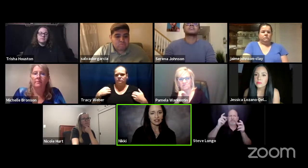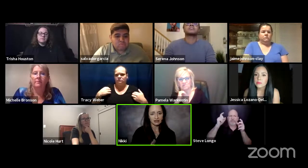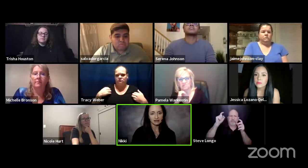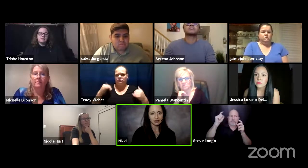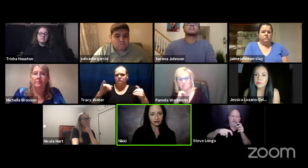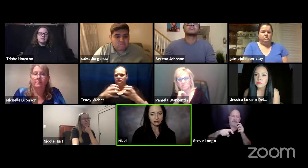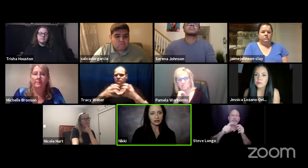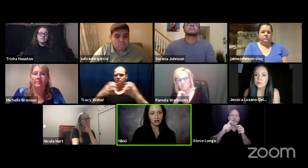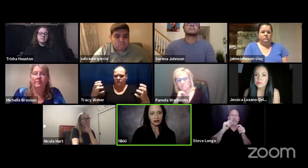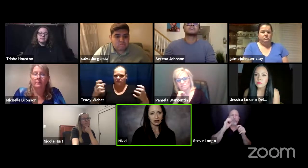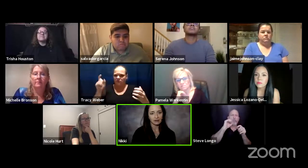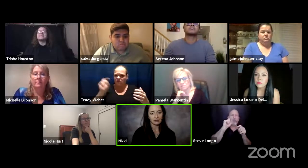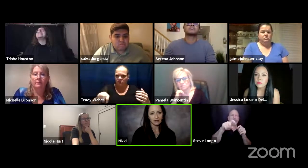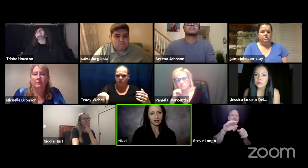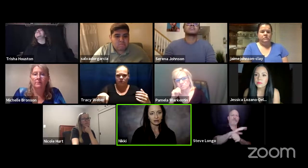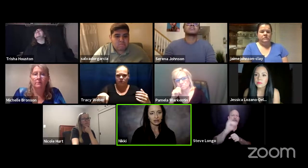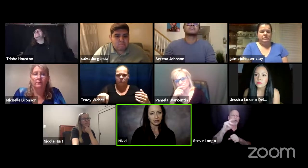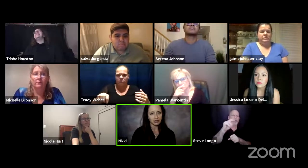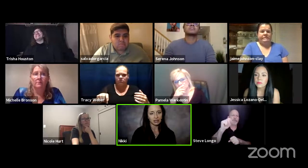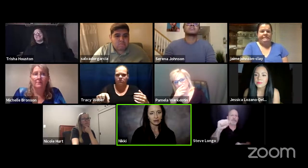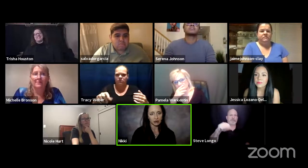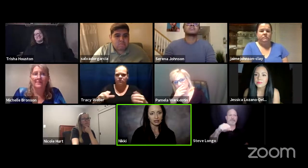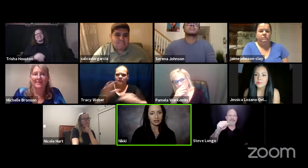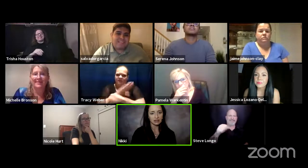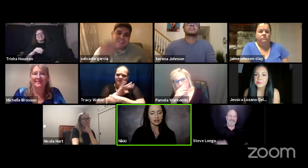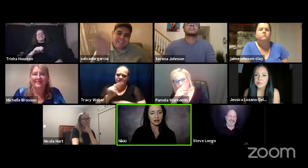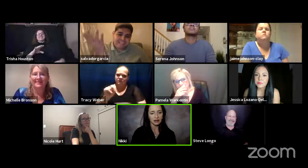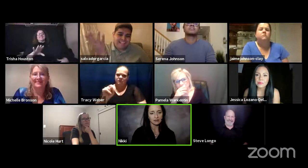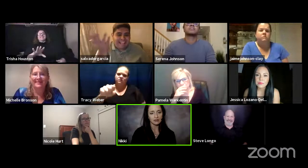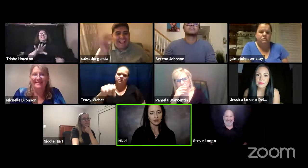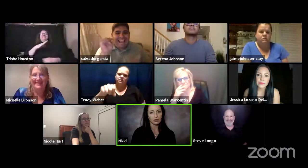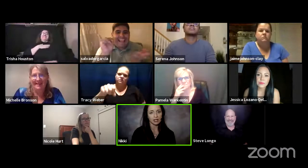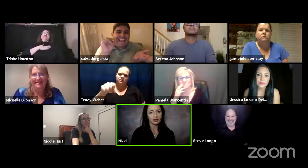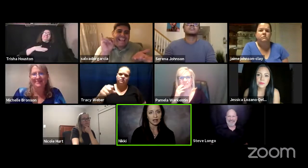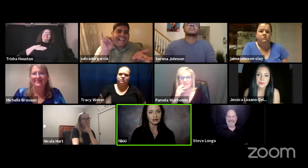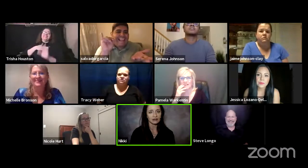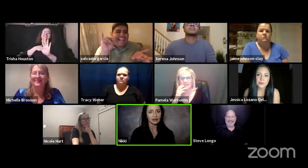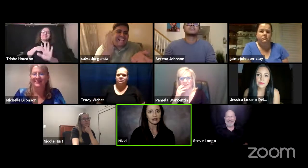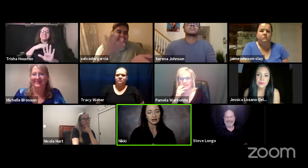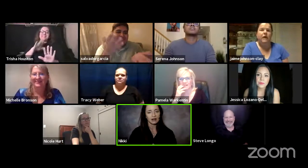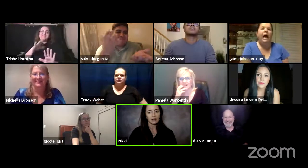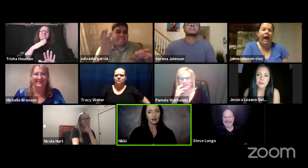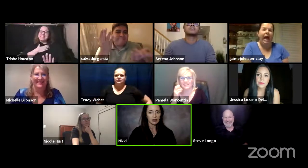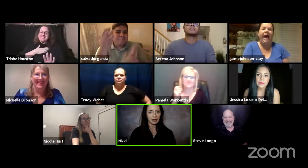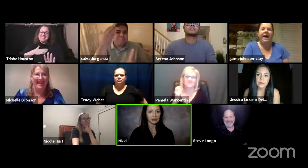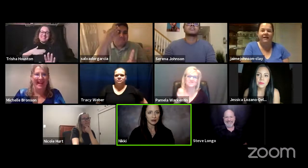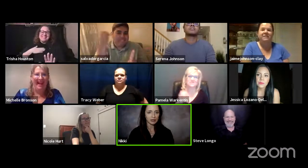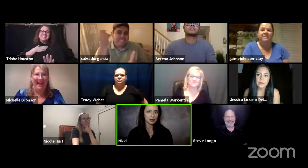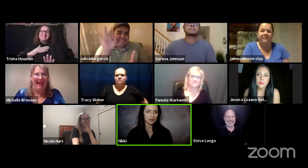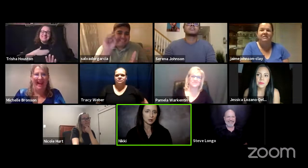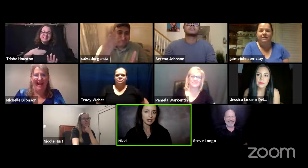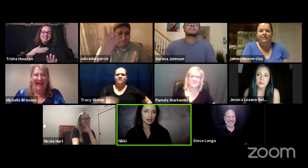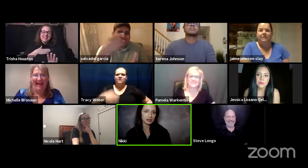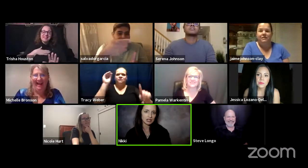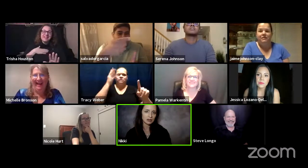president filled. That's really, really important. So if we could have a little bio from each person and why you're interested, that'd be